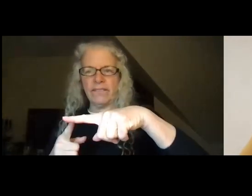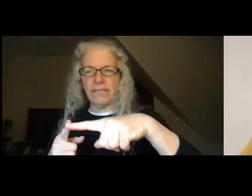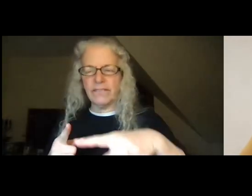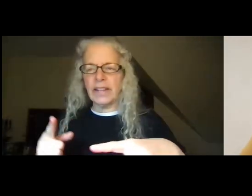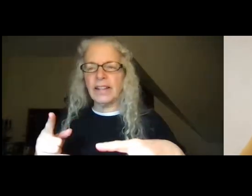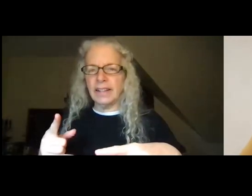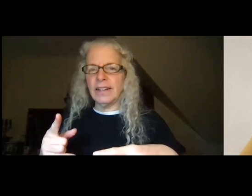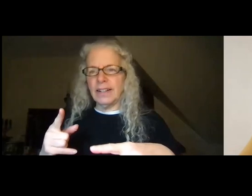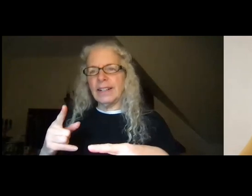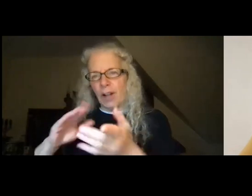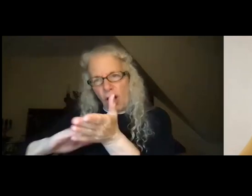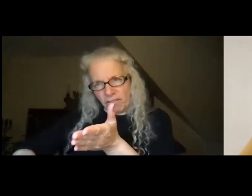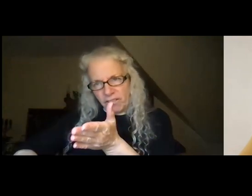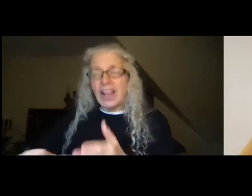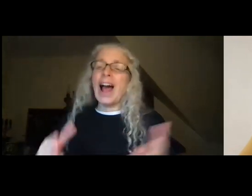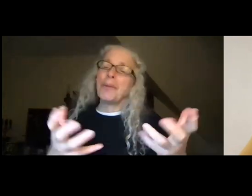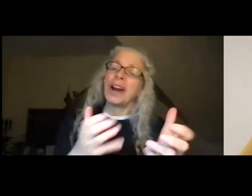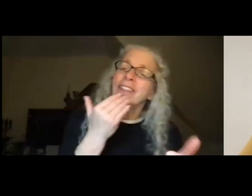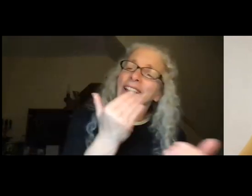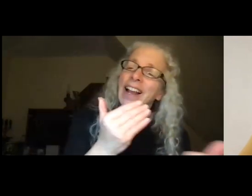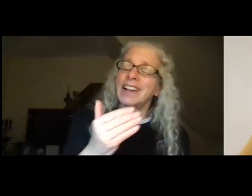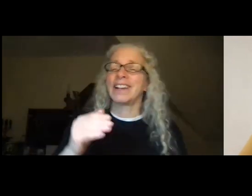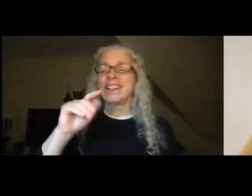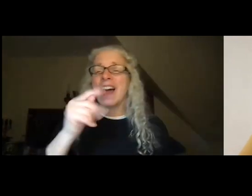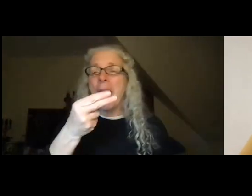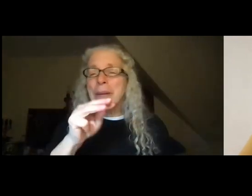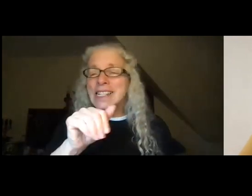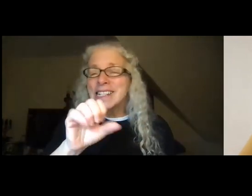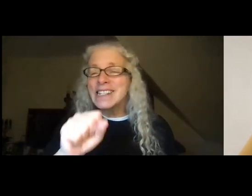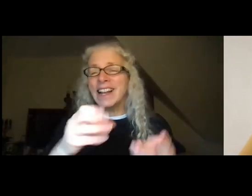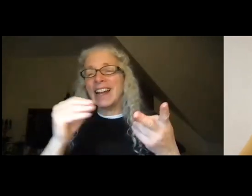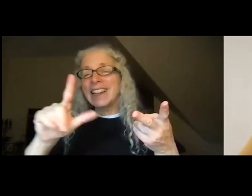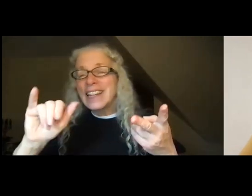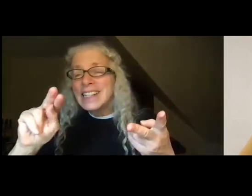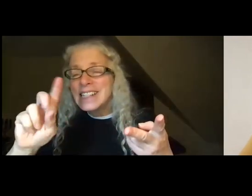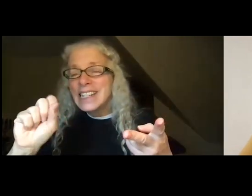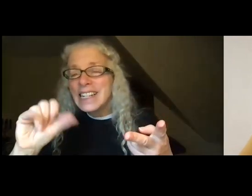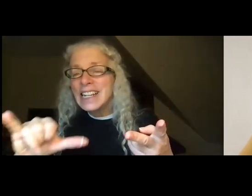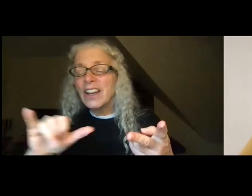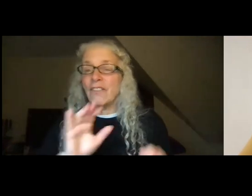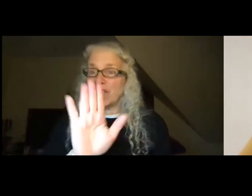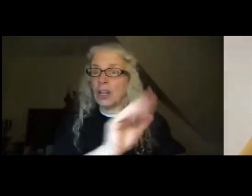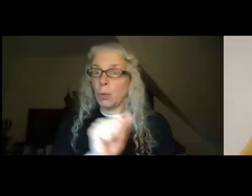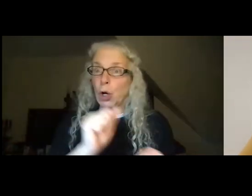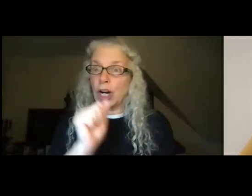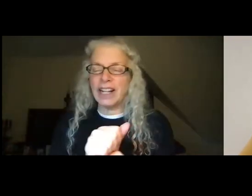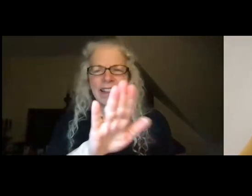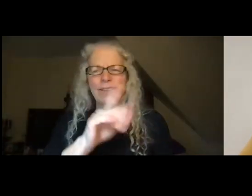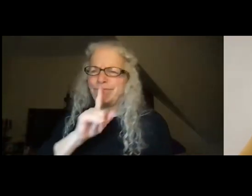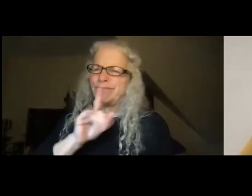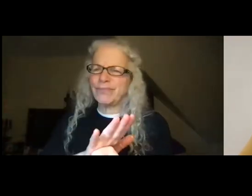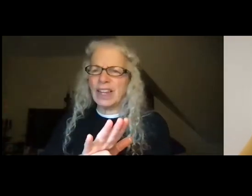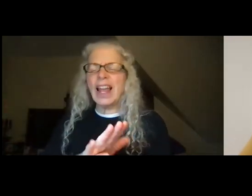I just want to thank Lindsay and Thomas for all their hard work and dedication to the project. And I'm thrilled that they've been able